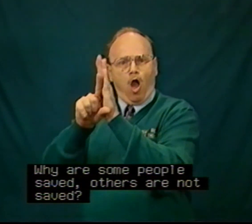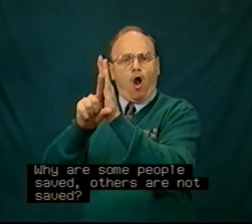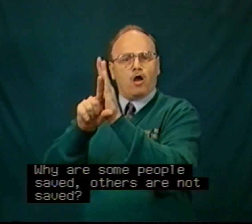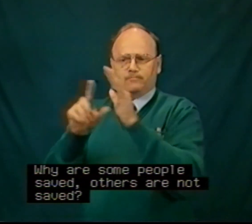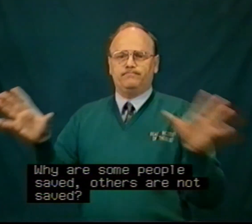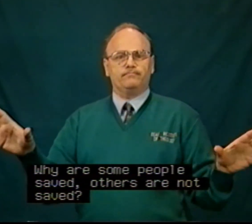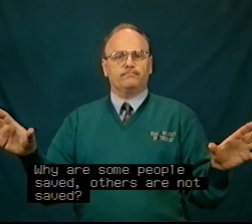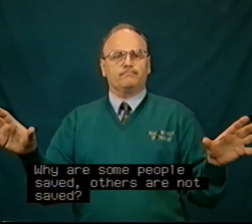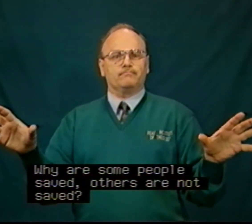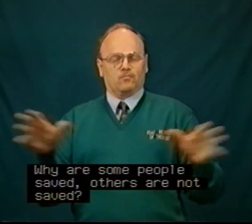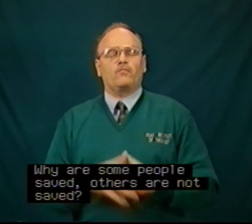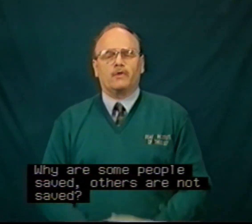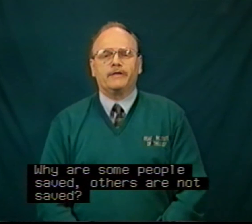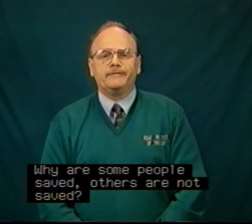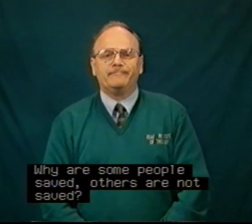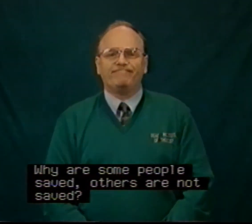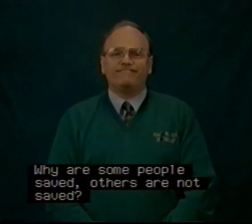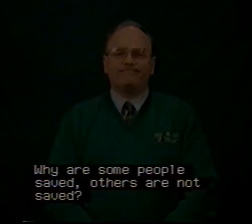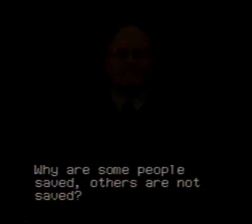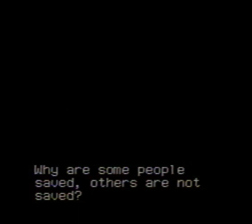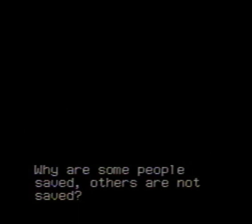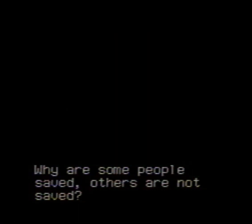Why are some people saved? Others are not saved?